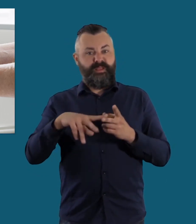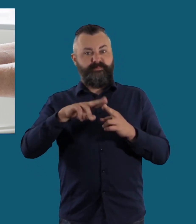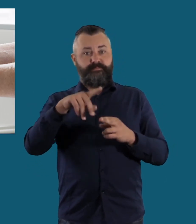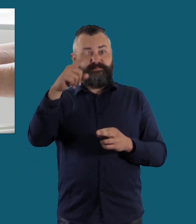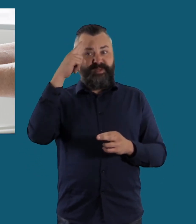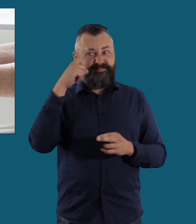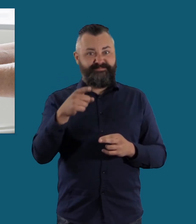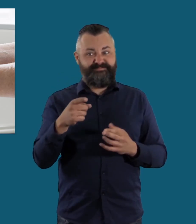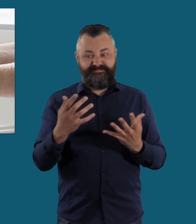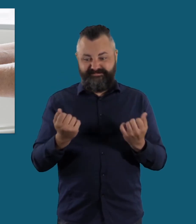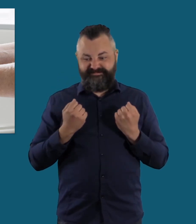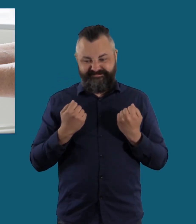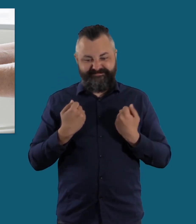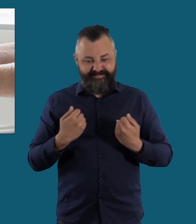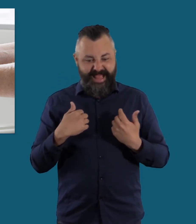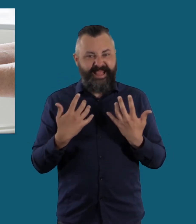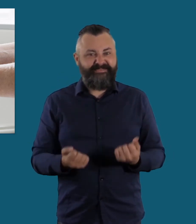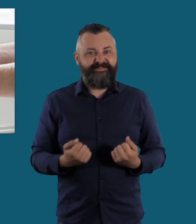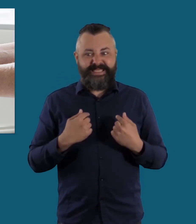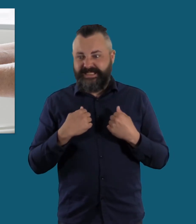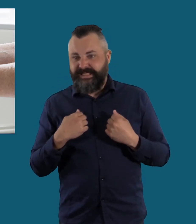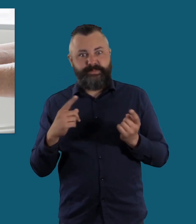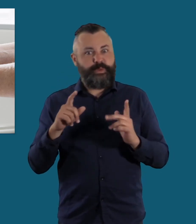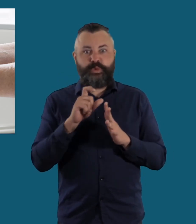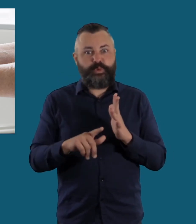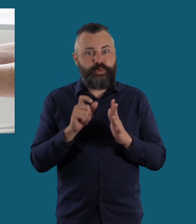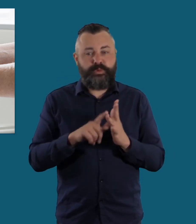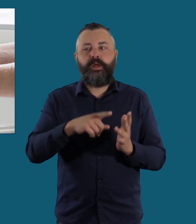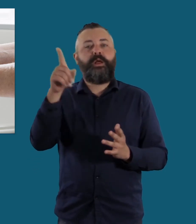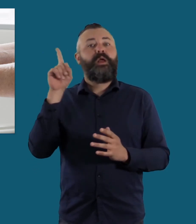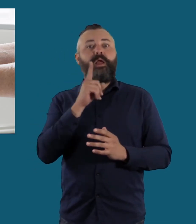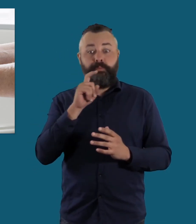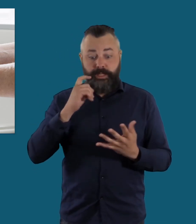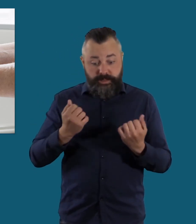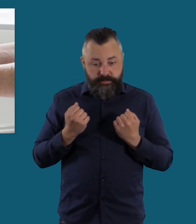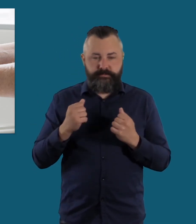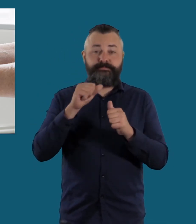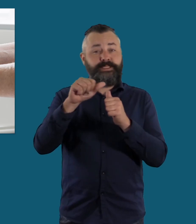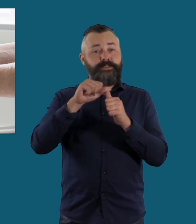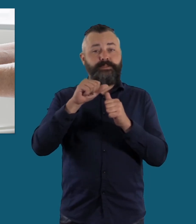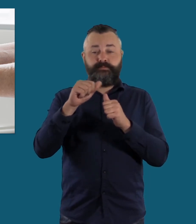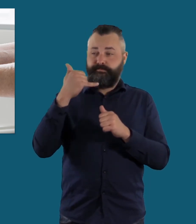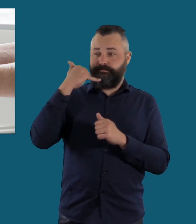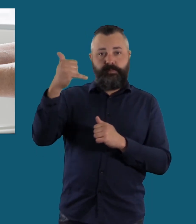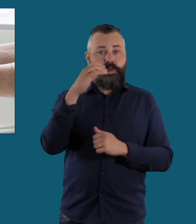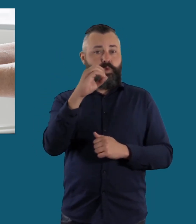If you believe you're infected with an infectious disease, call 000 and stay home to avoid spread.